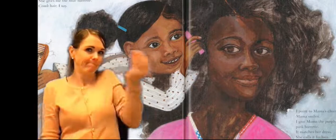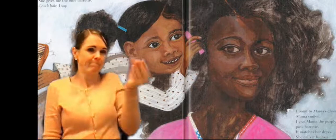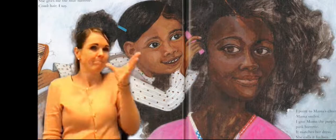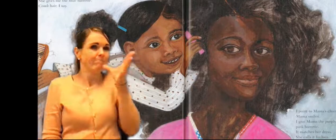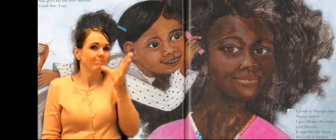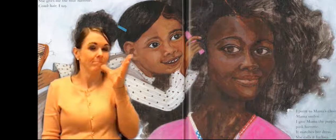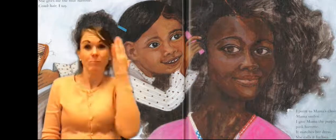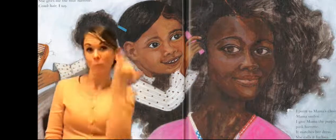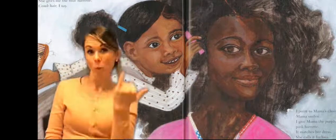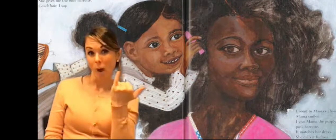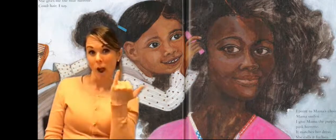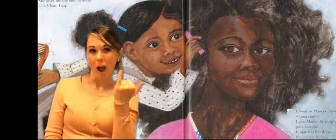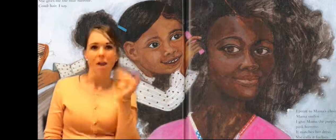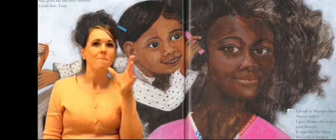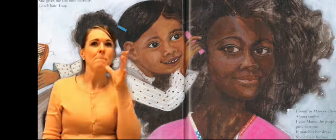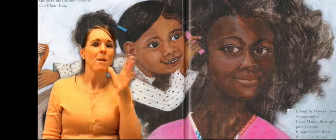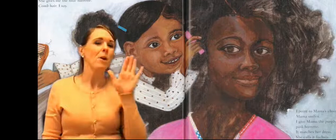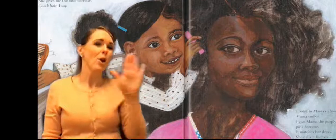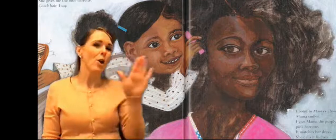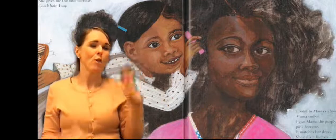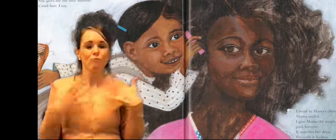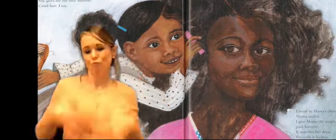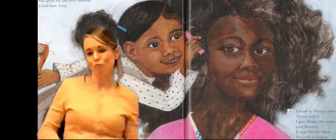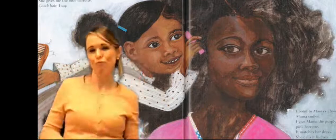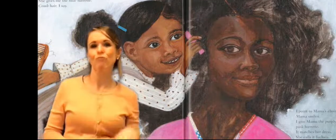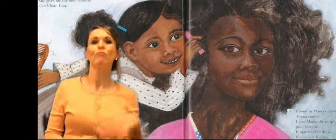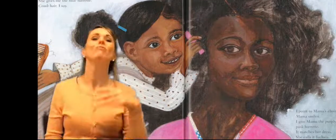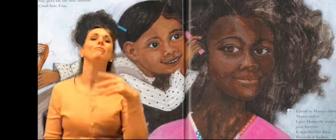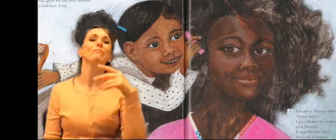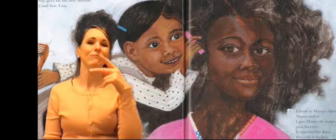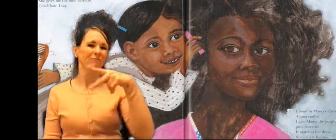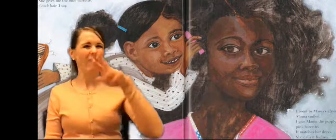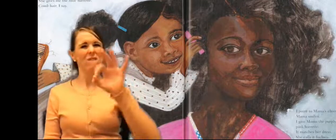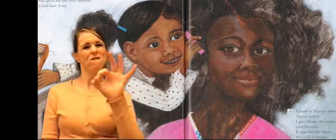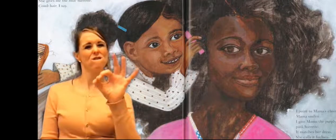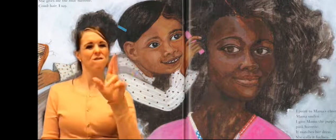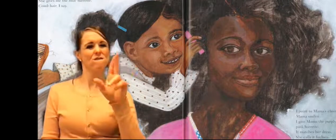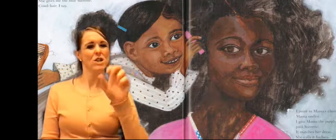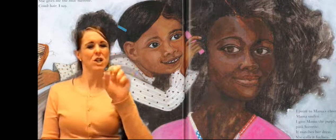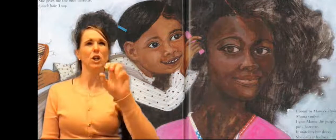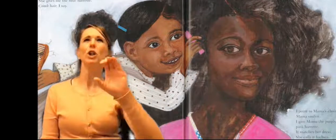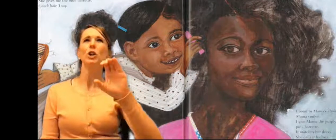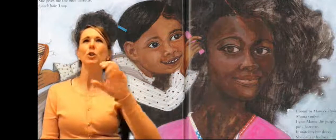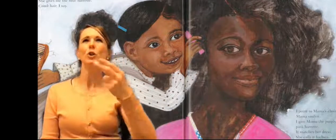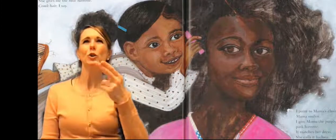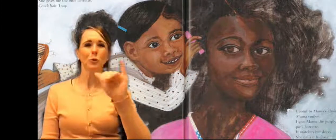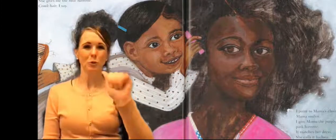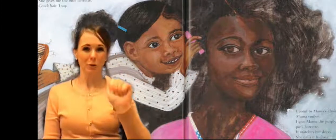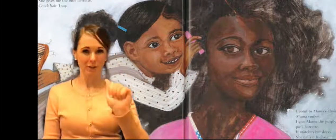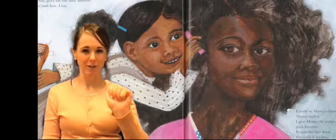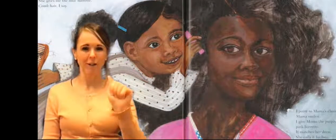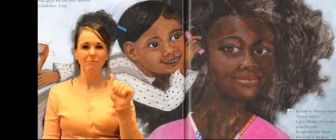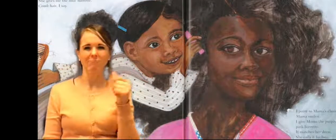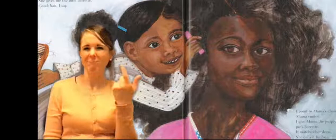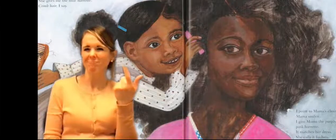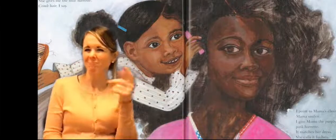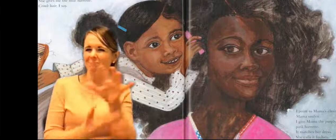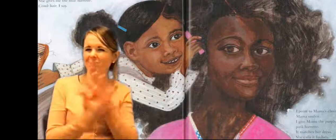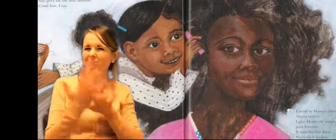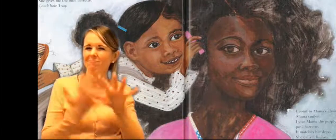I give that barrette to Mama because her dress is fuchsia,